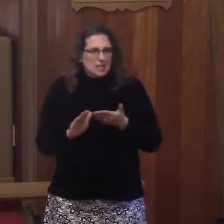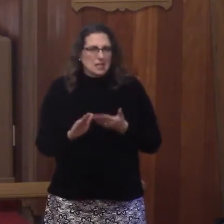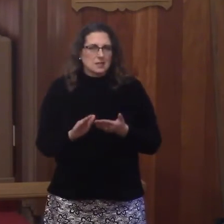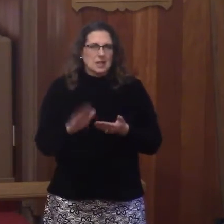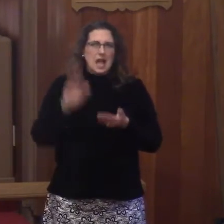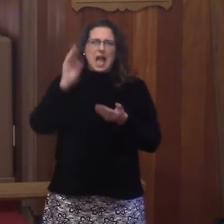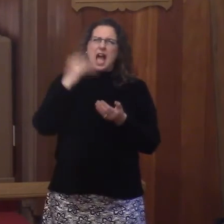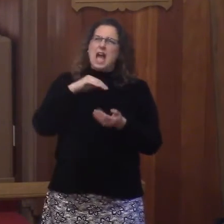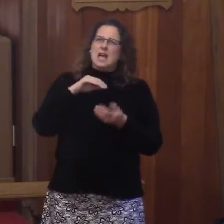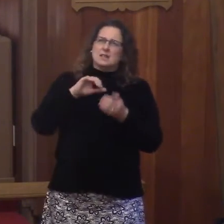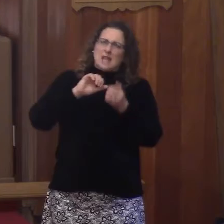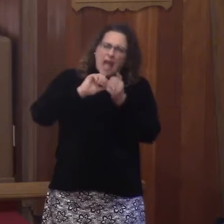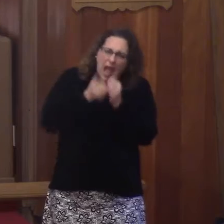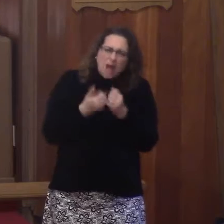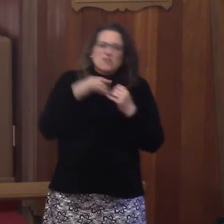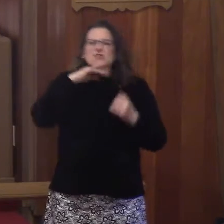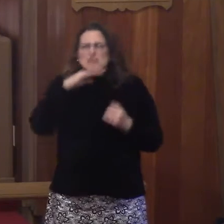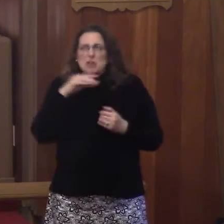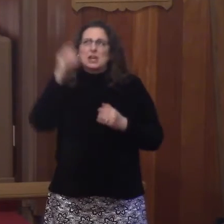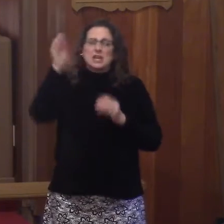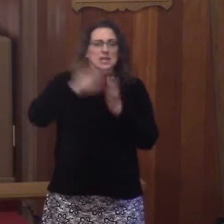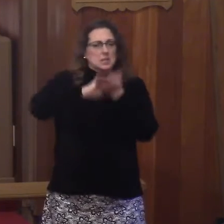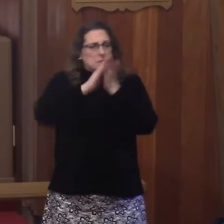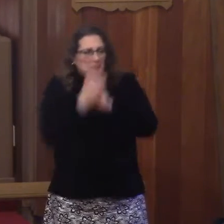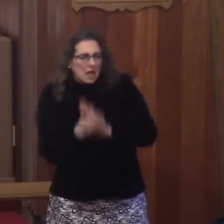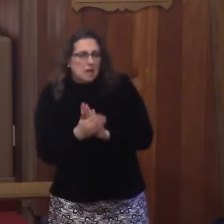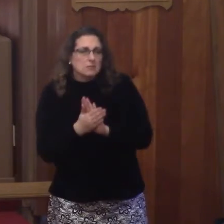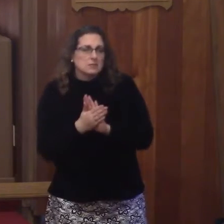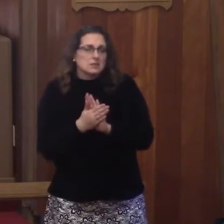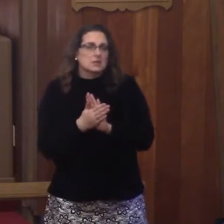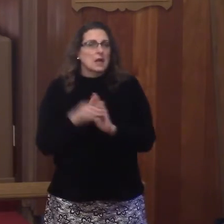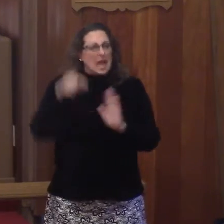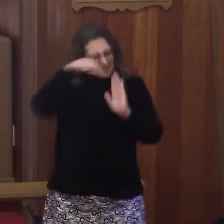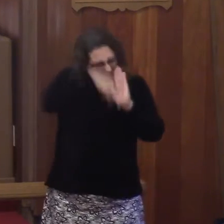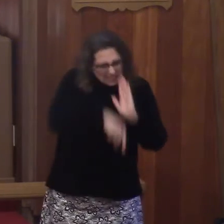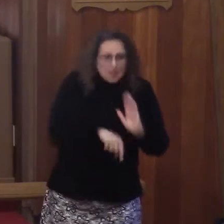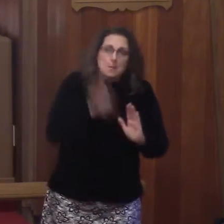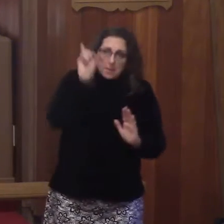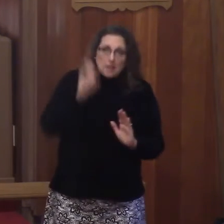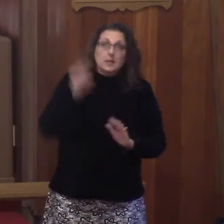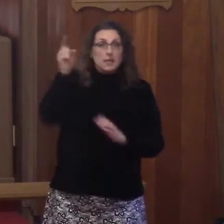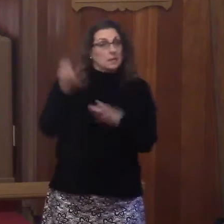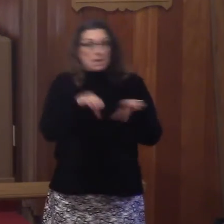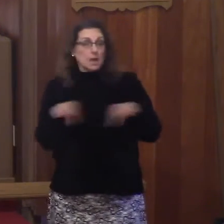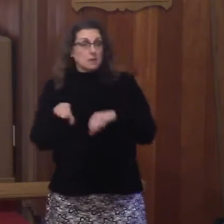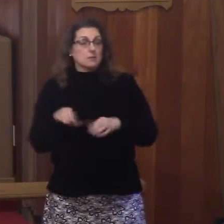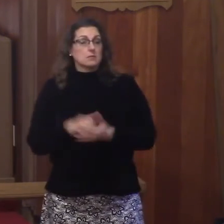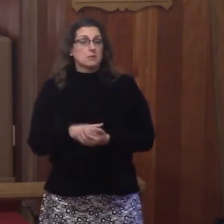has to become. He knows how deep into the ditch he has to come. And he will